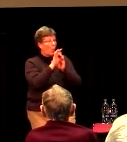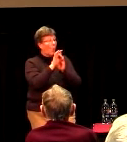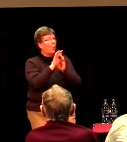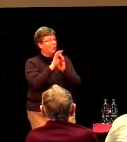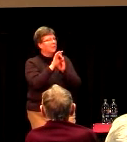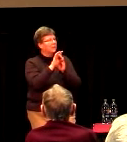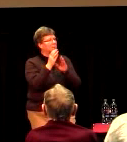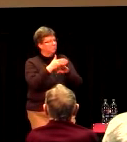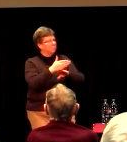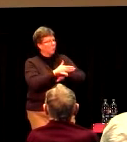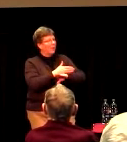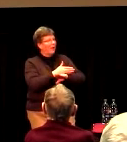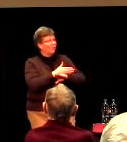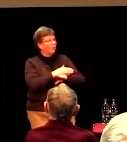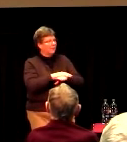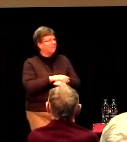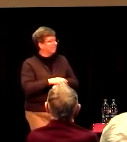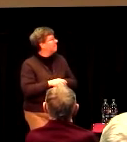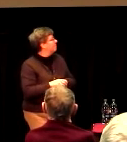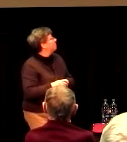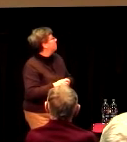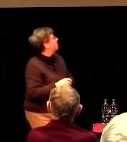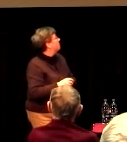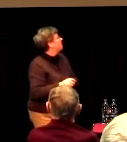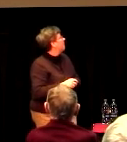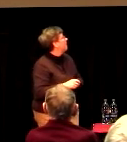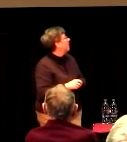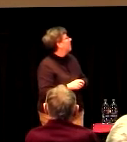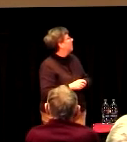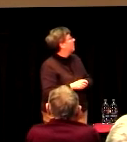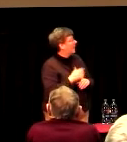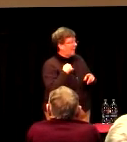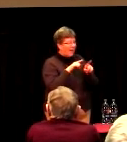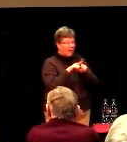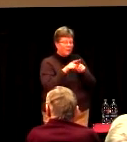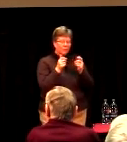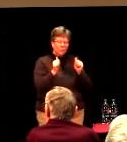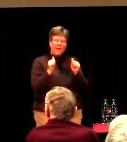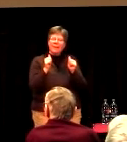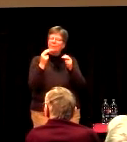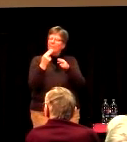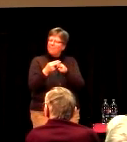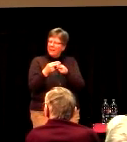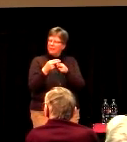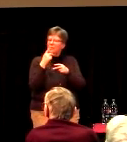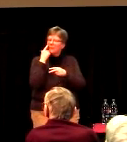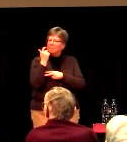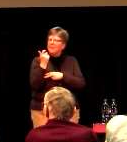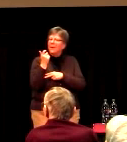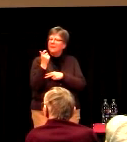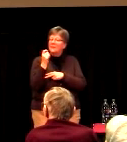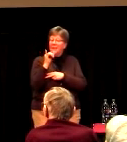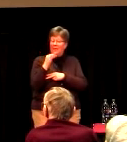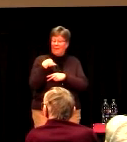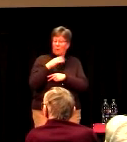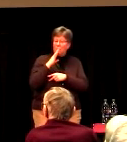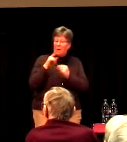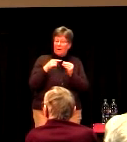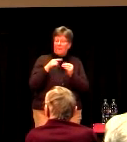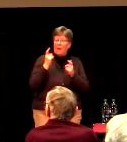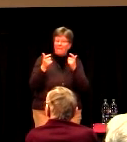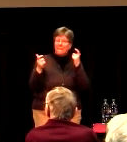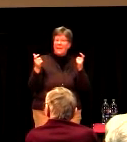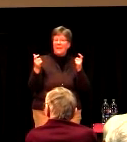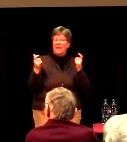And so NASA was very involved in documenting that. I also always try to mention this just because if we are talking about